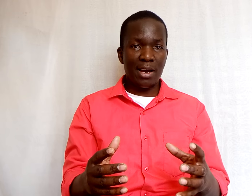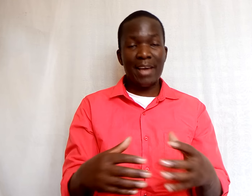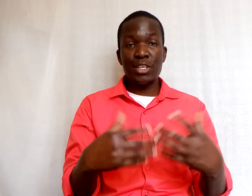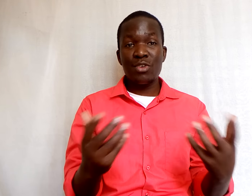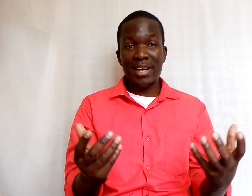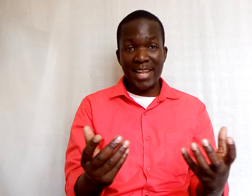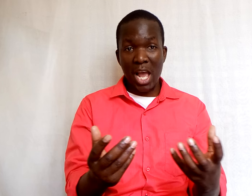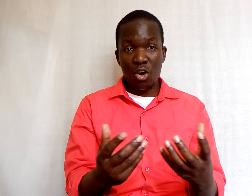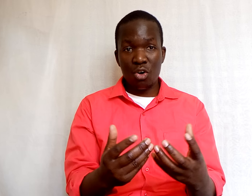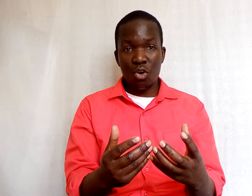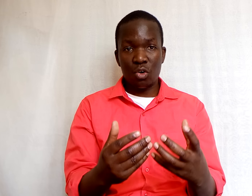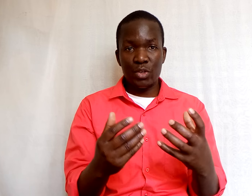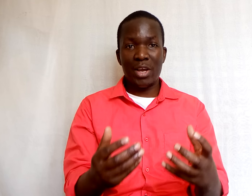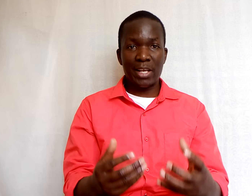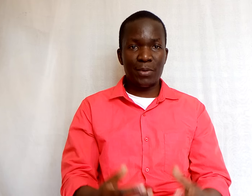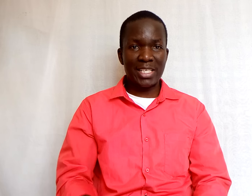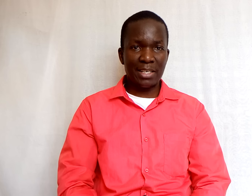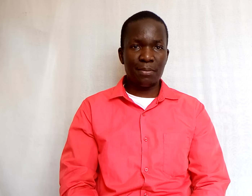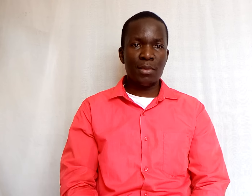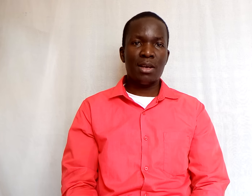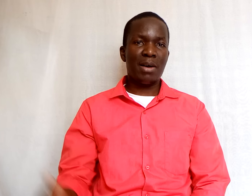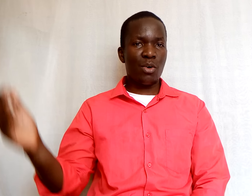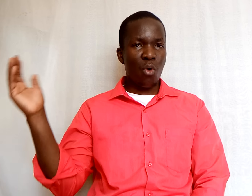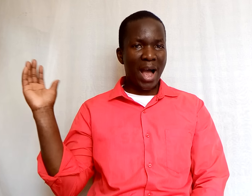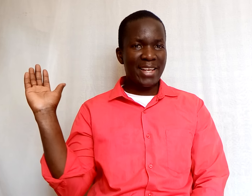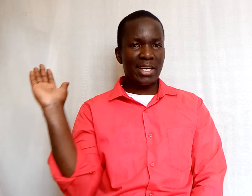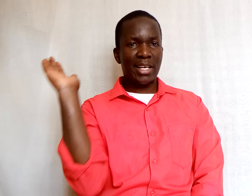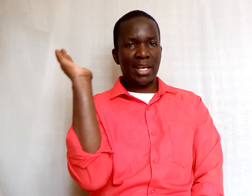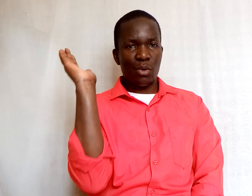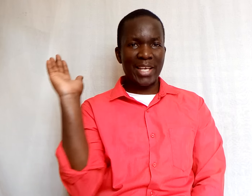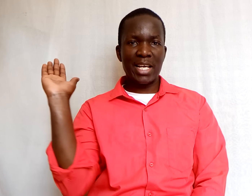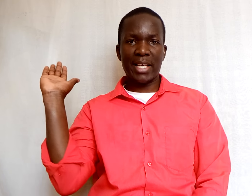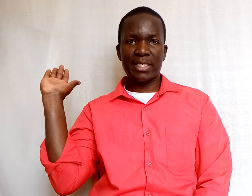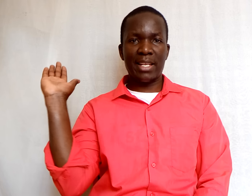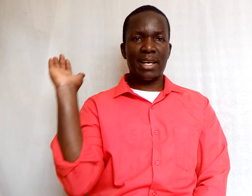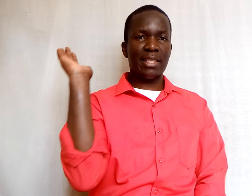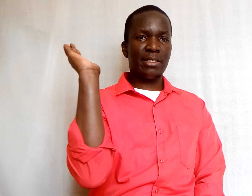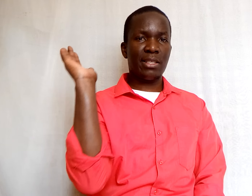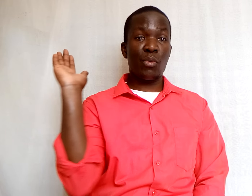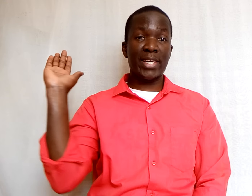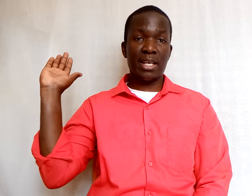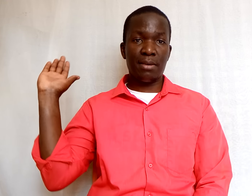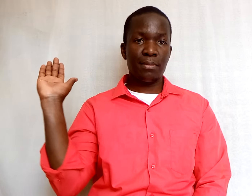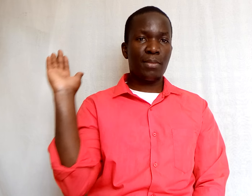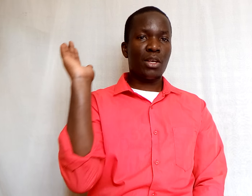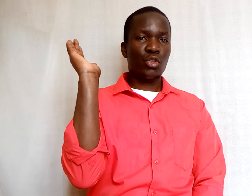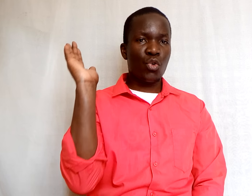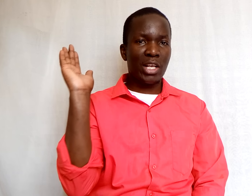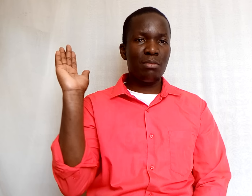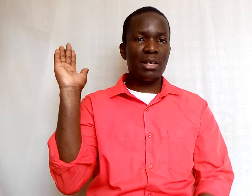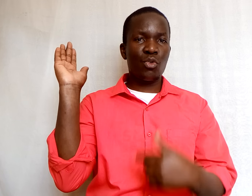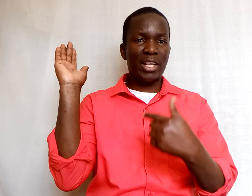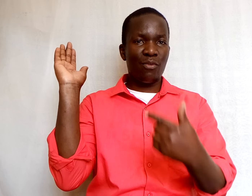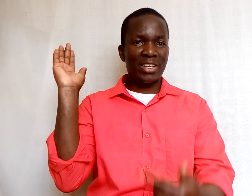either during a dialogue or when you are interpreting. But the word waiter is signed like this, the waiter. So you can